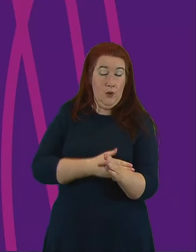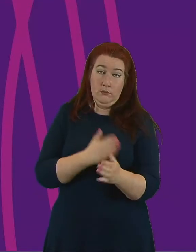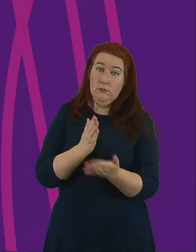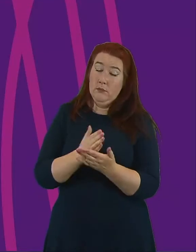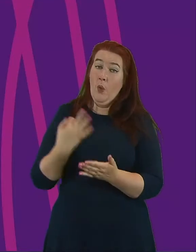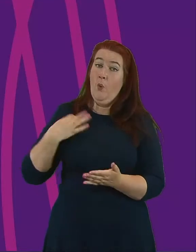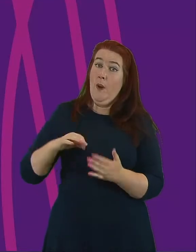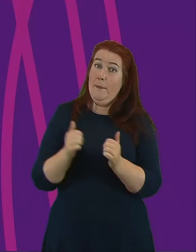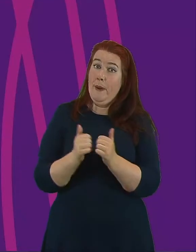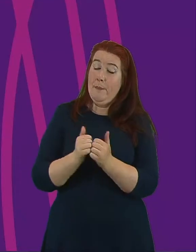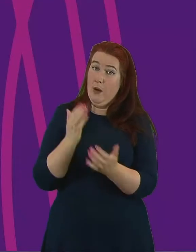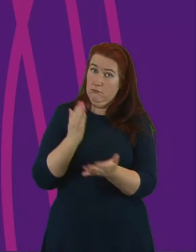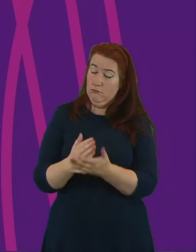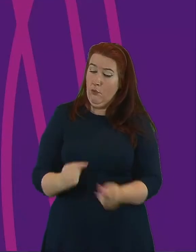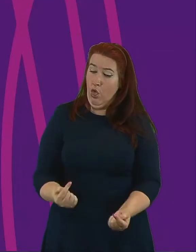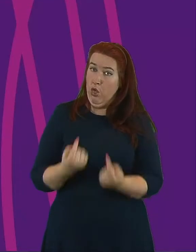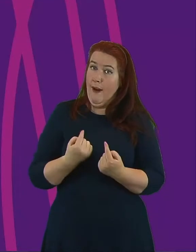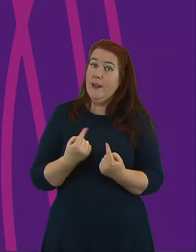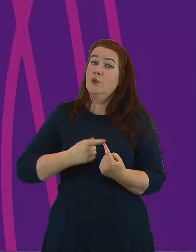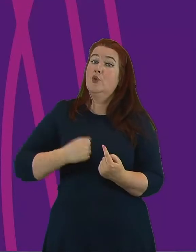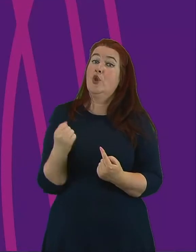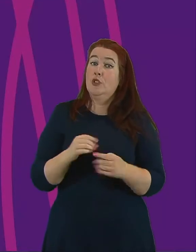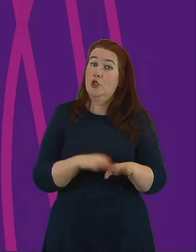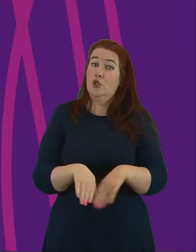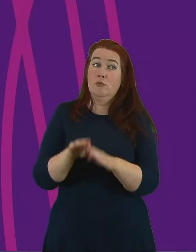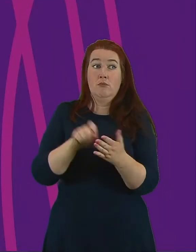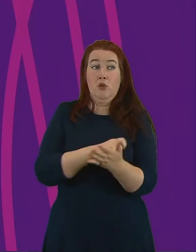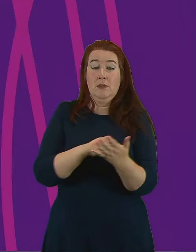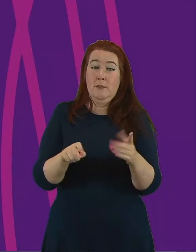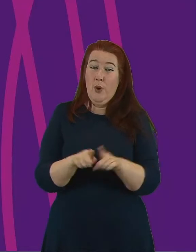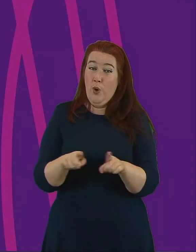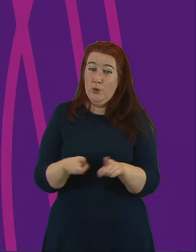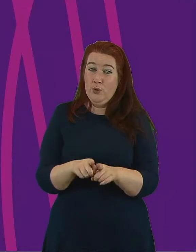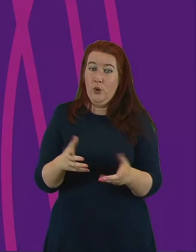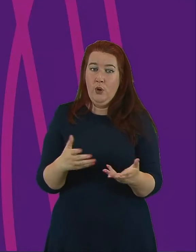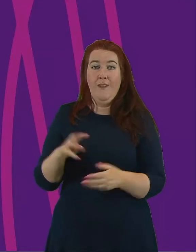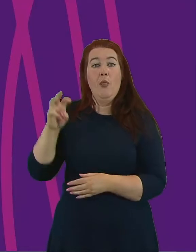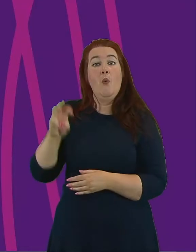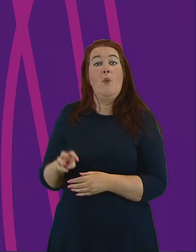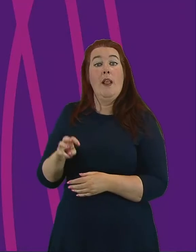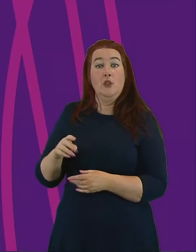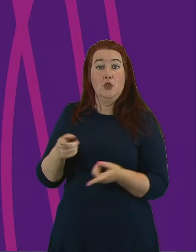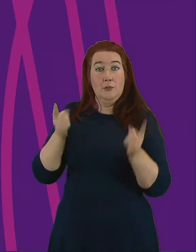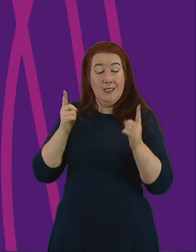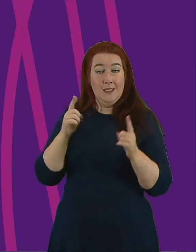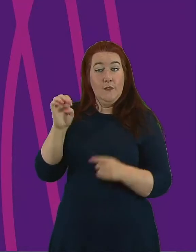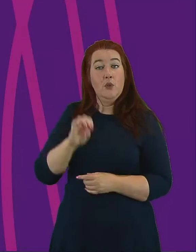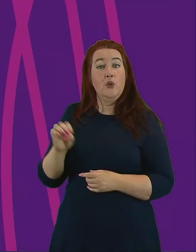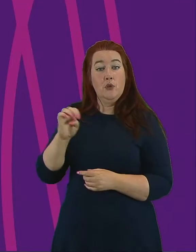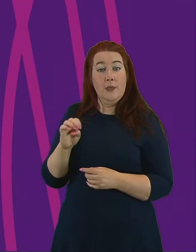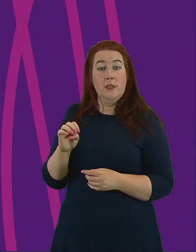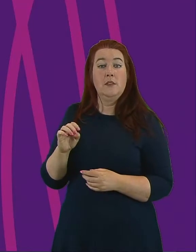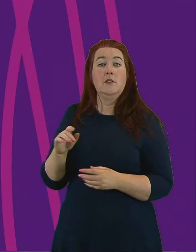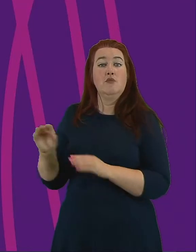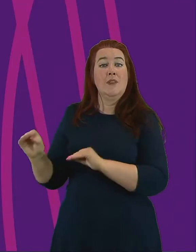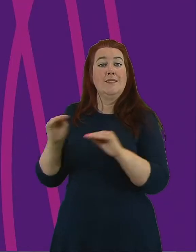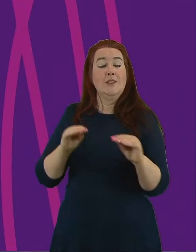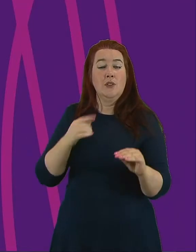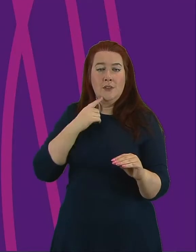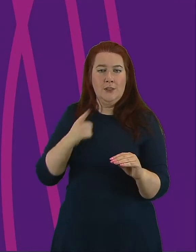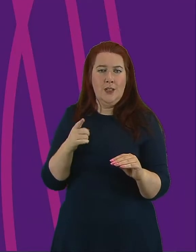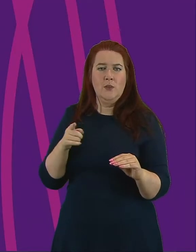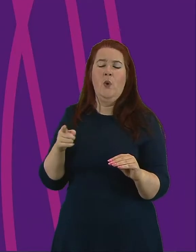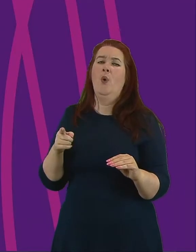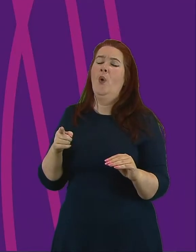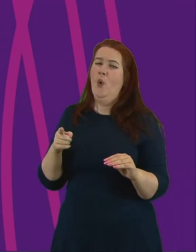threat not only to Scottish democracy but also, in the words of the Welsh Minister for European Transition, it